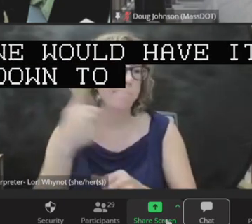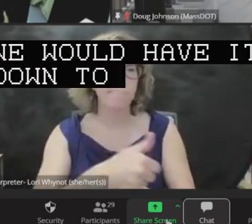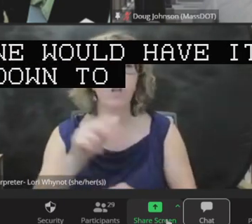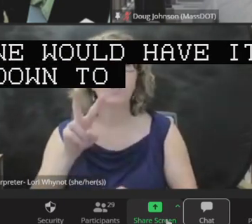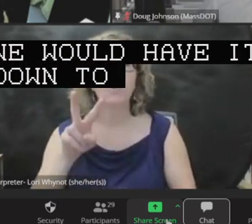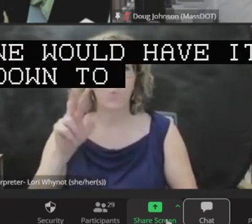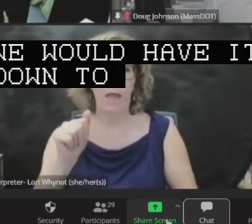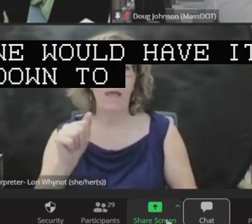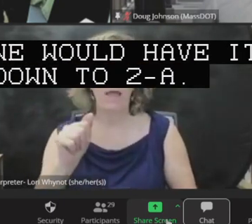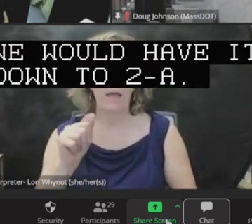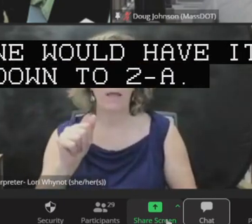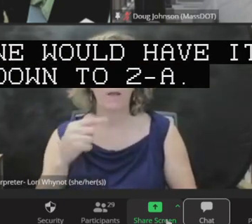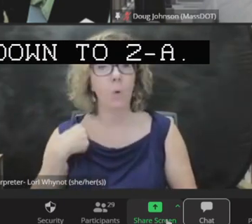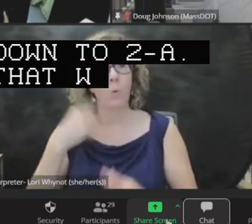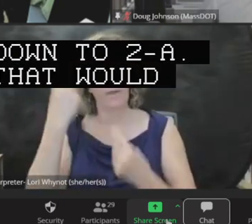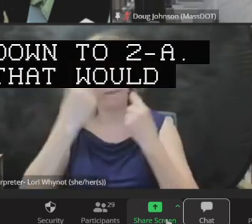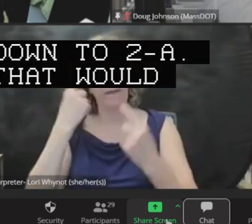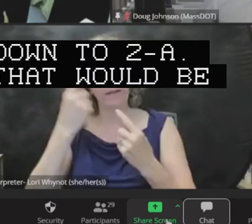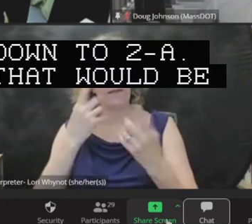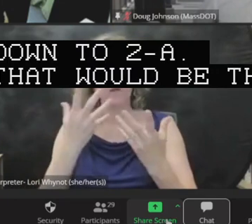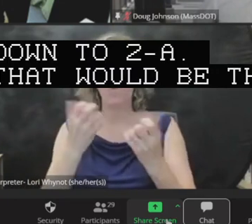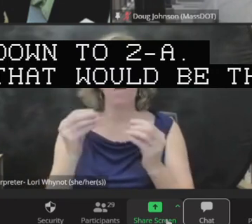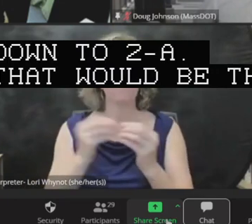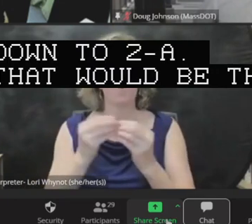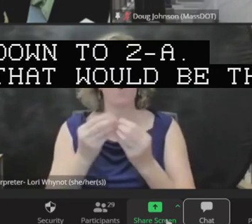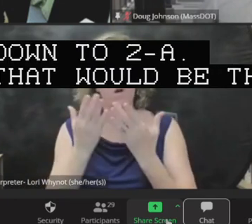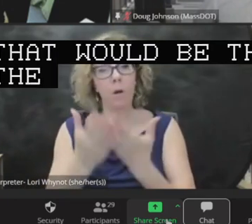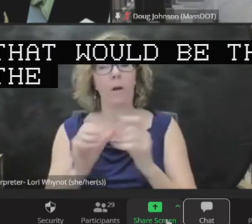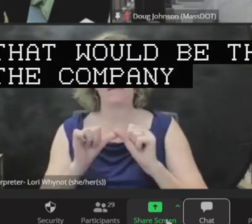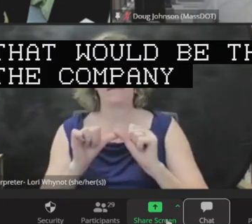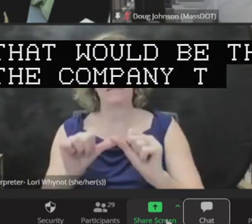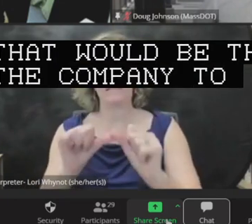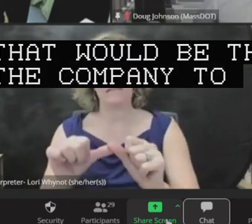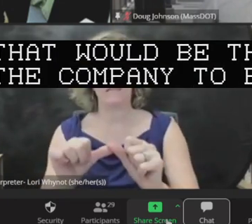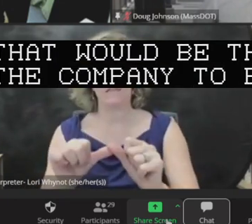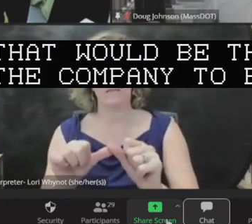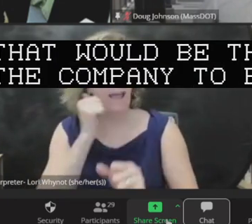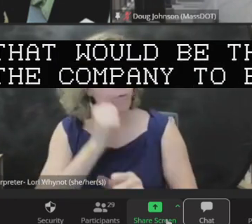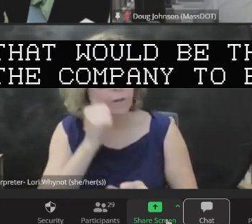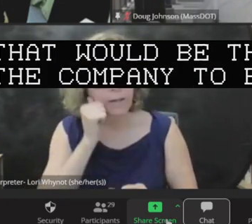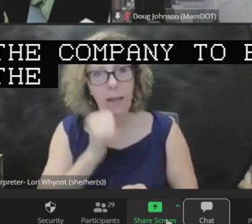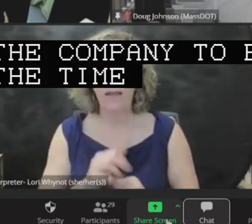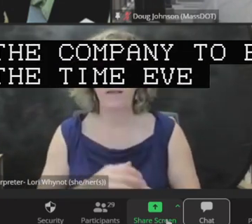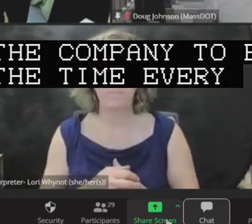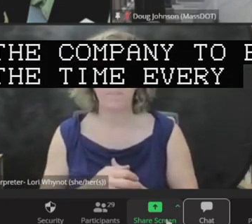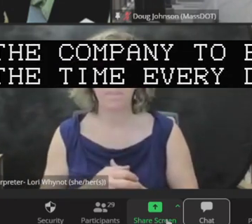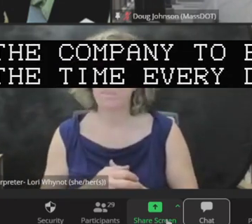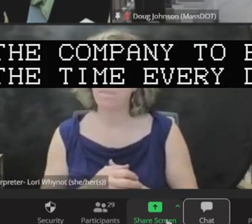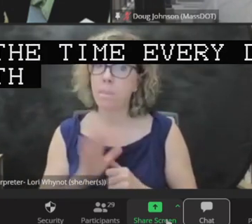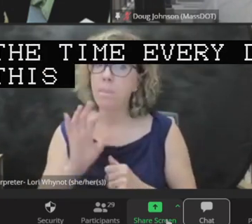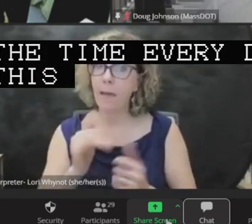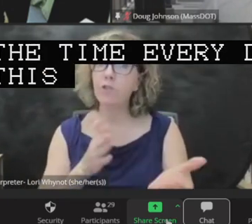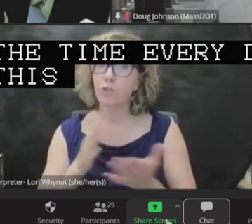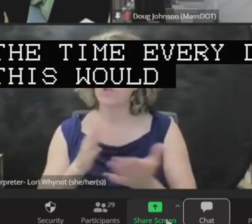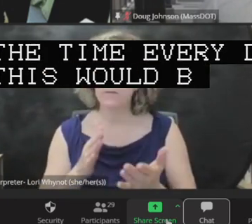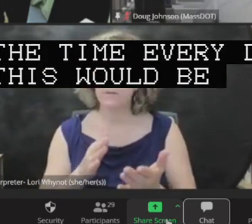thinking of trying to make something do consistent all the time, you know, every day. And this would be service that would